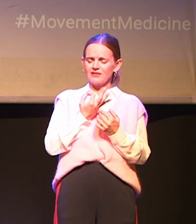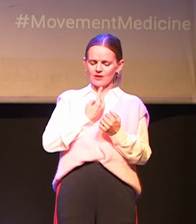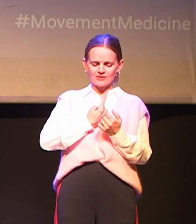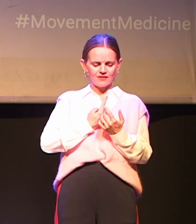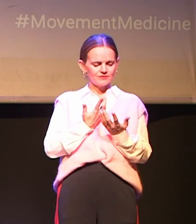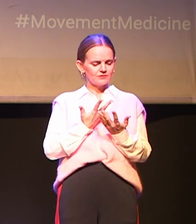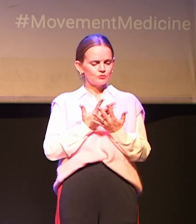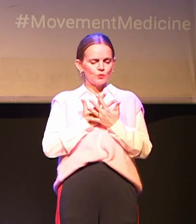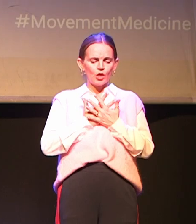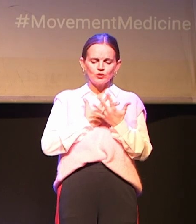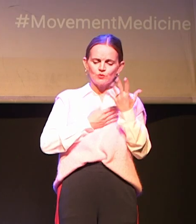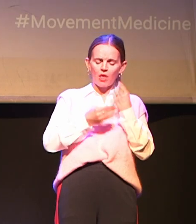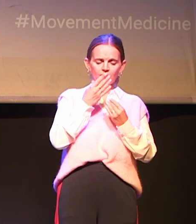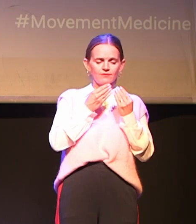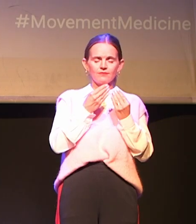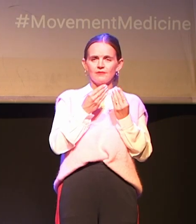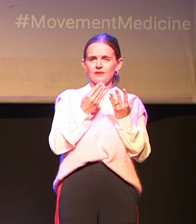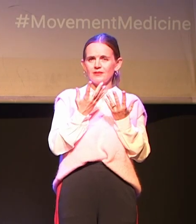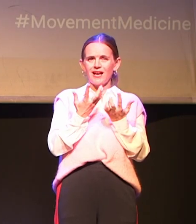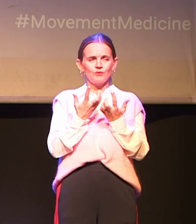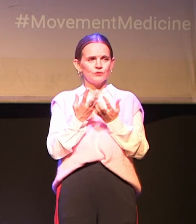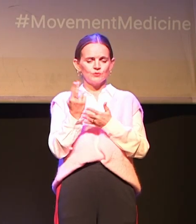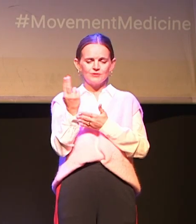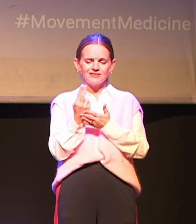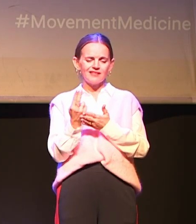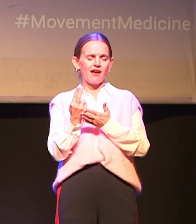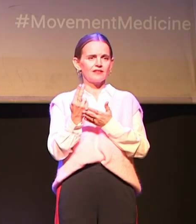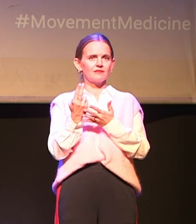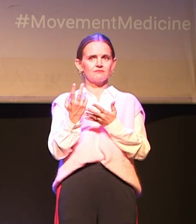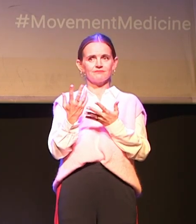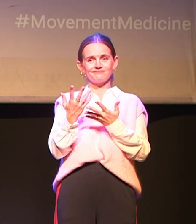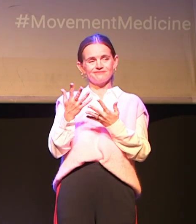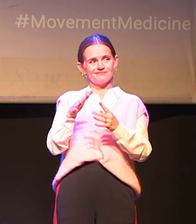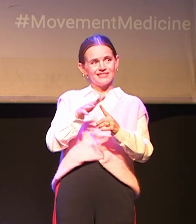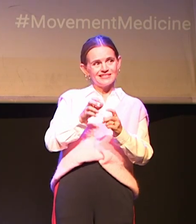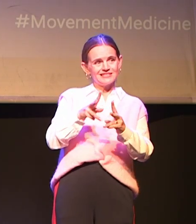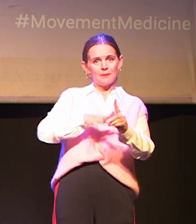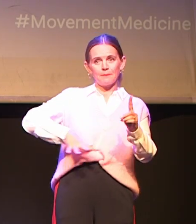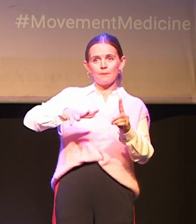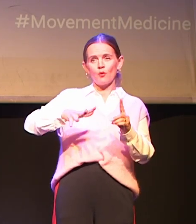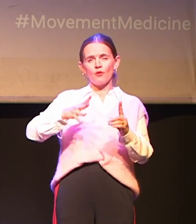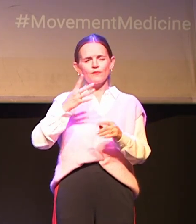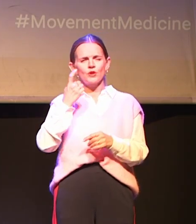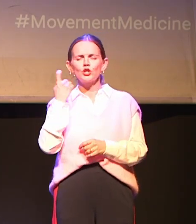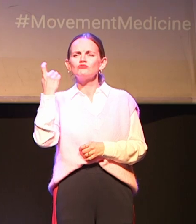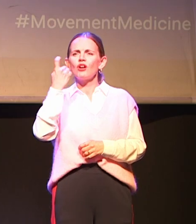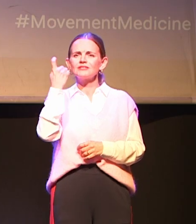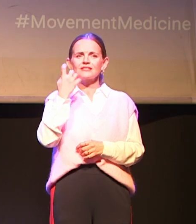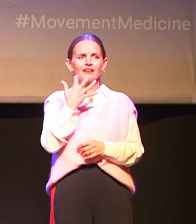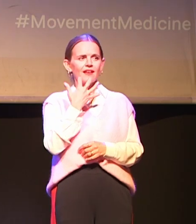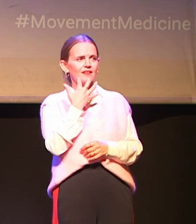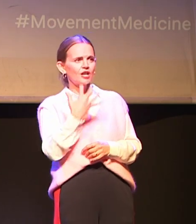to design ecosystems of curiosity, compassion, and courage. Thank you so much.